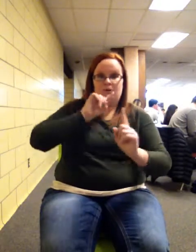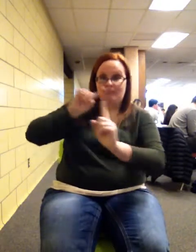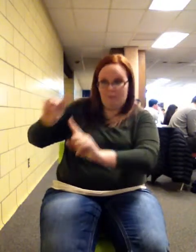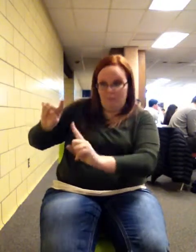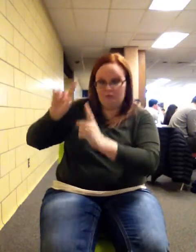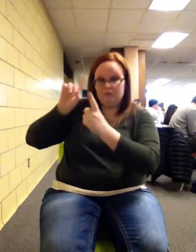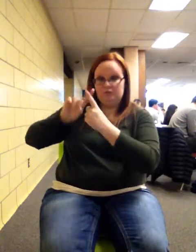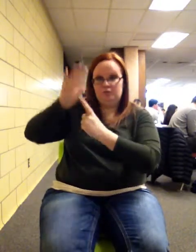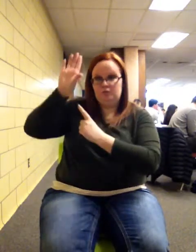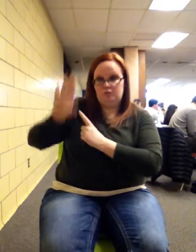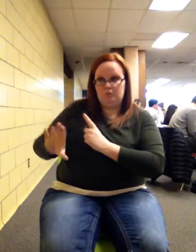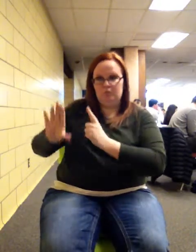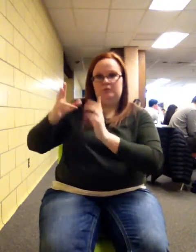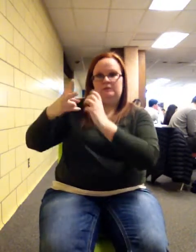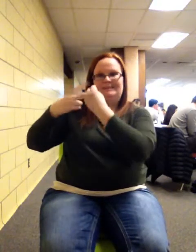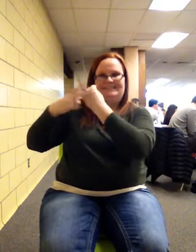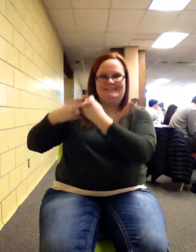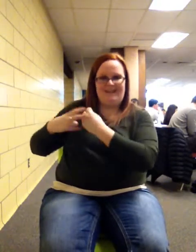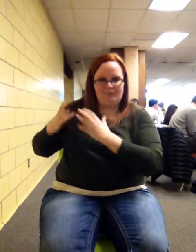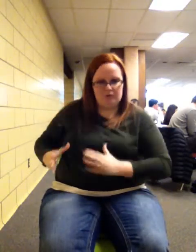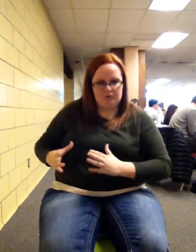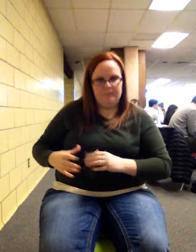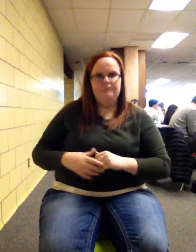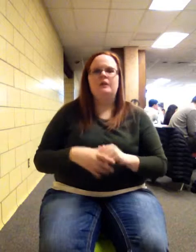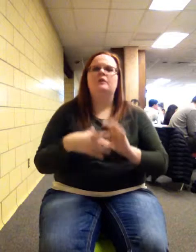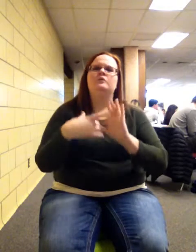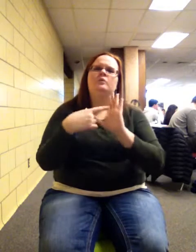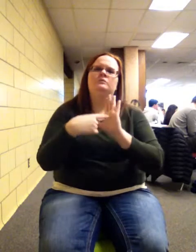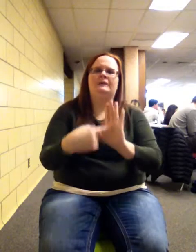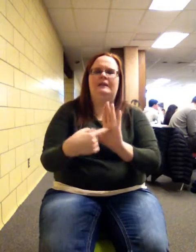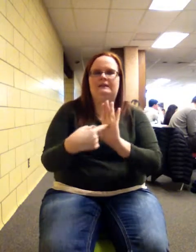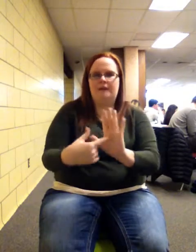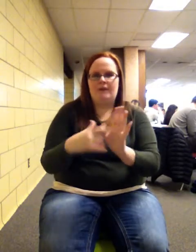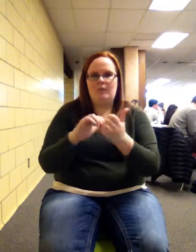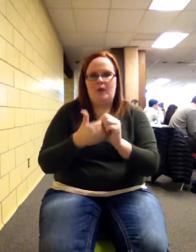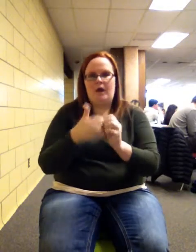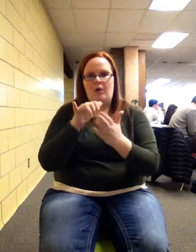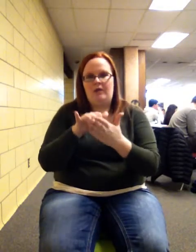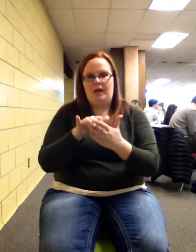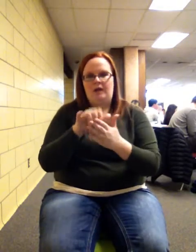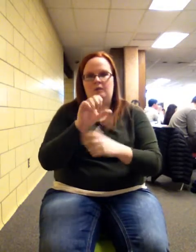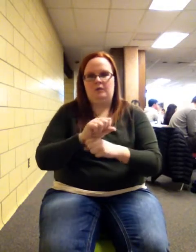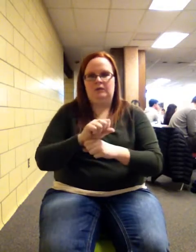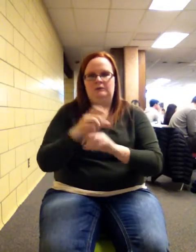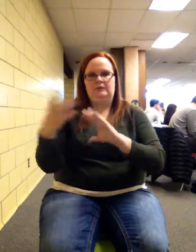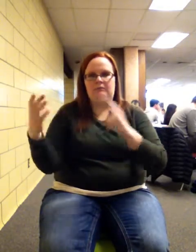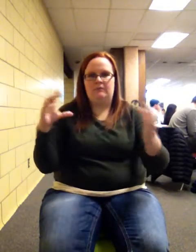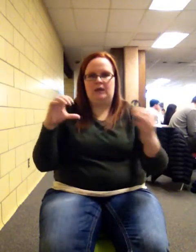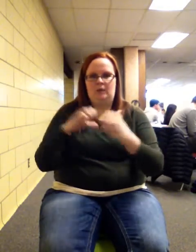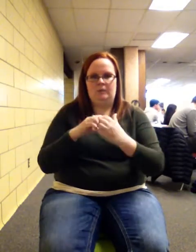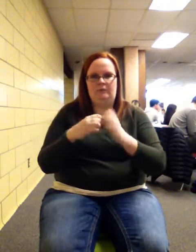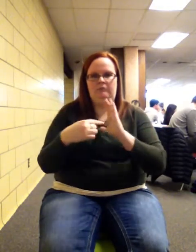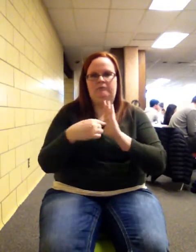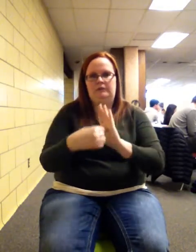let me give you an example of how that would work as compared to investing individually. Let's pretend